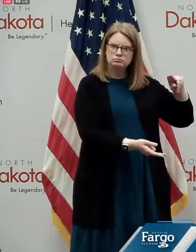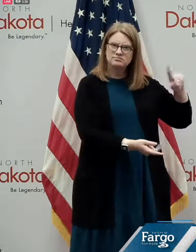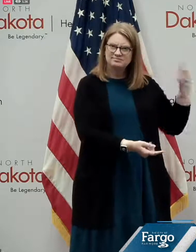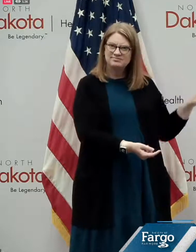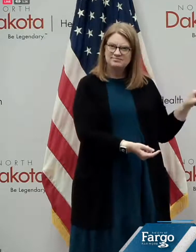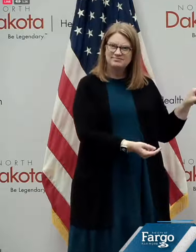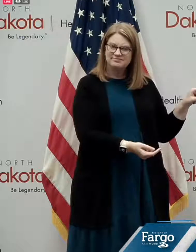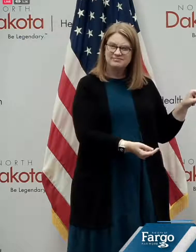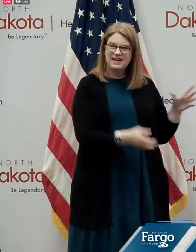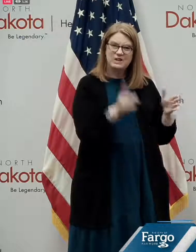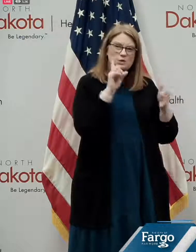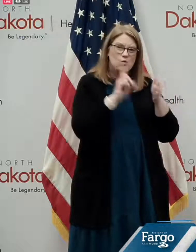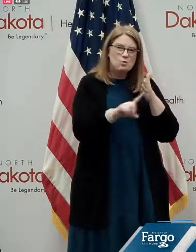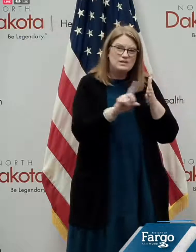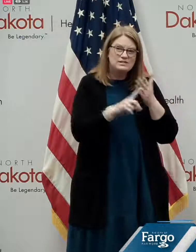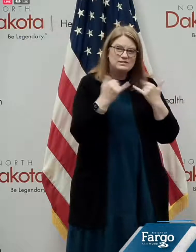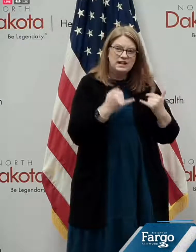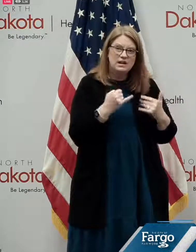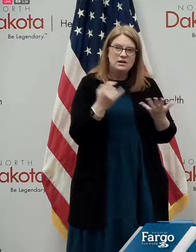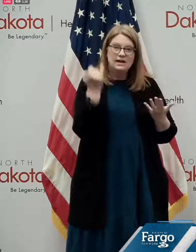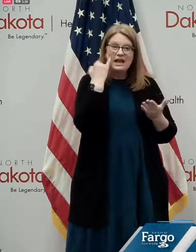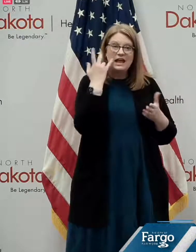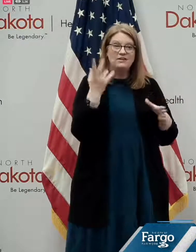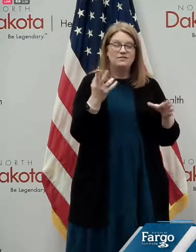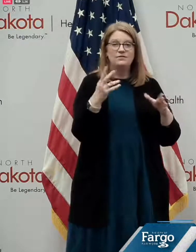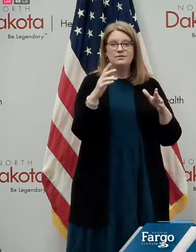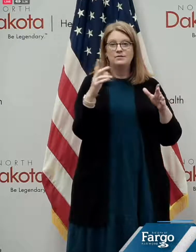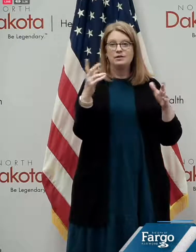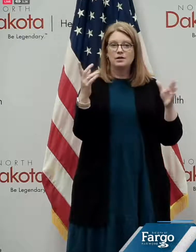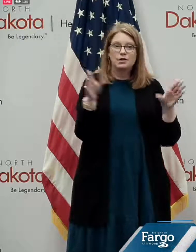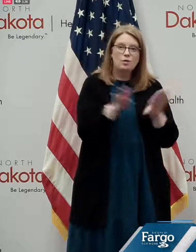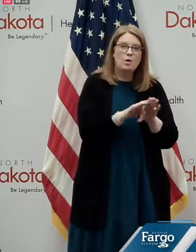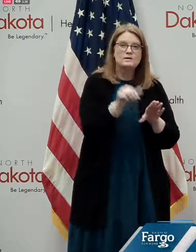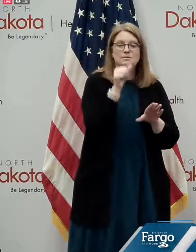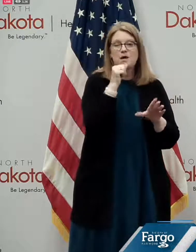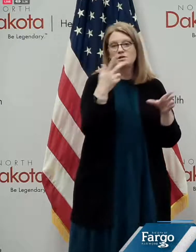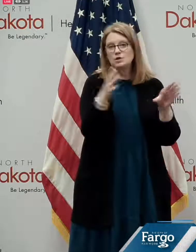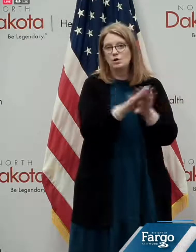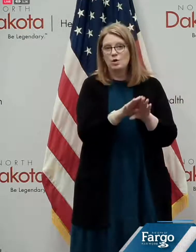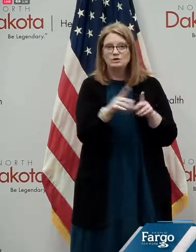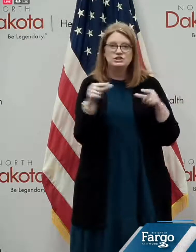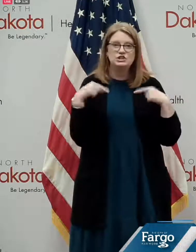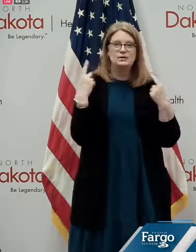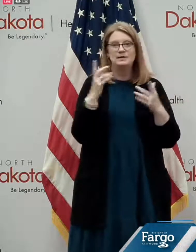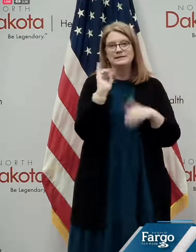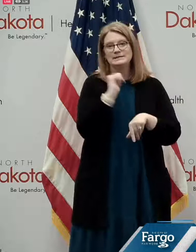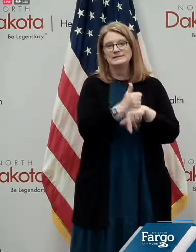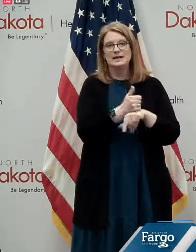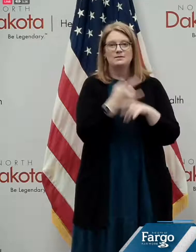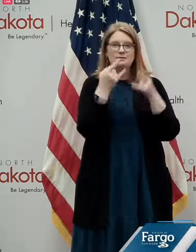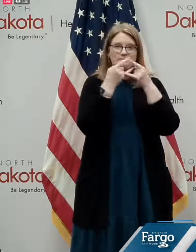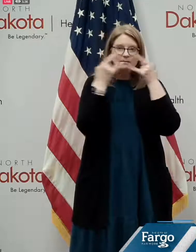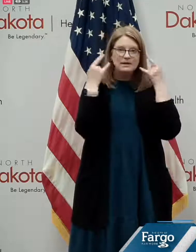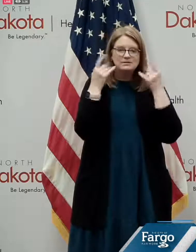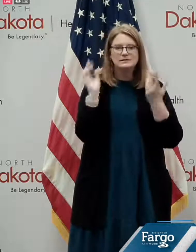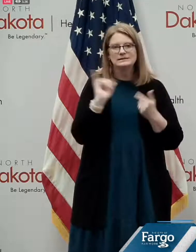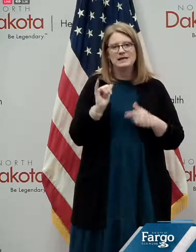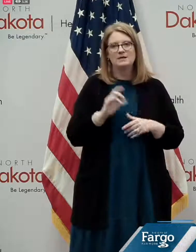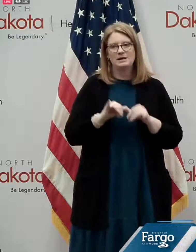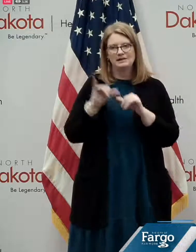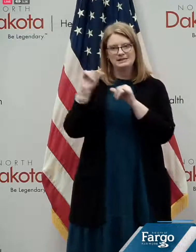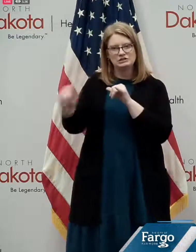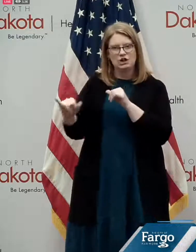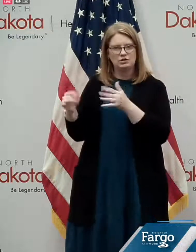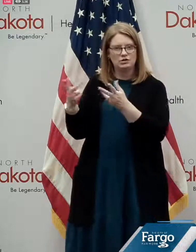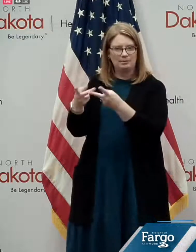And there's studies that are out now that show that if you close bars, close gyms, and put in a mandated mask order, you get about the same drop as a shelter-in-place